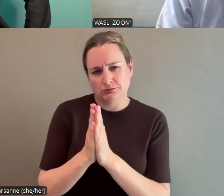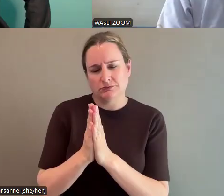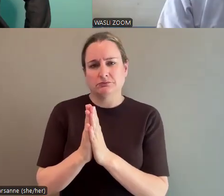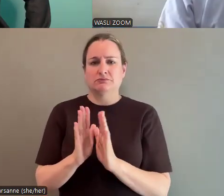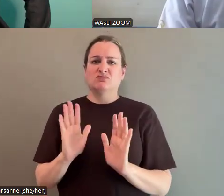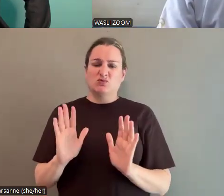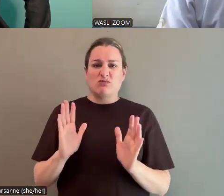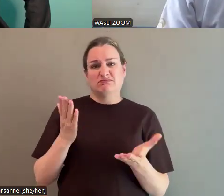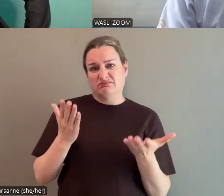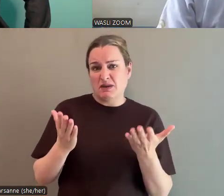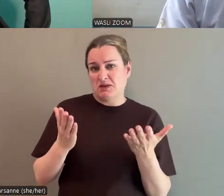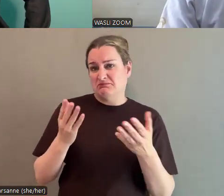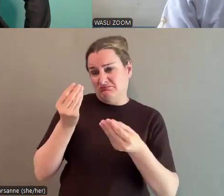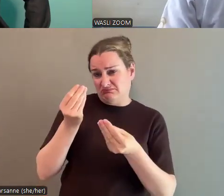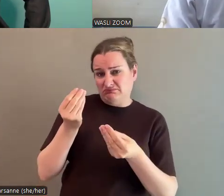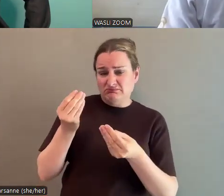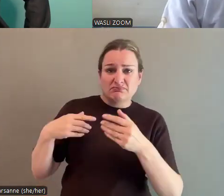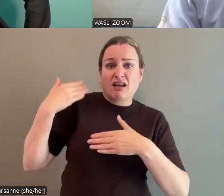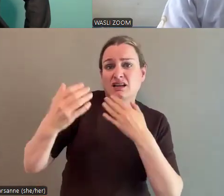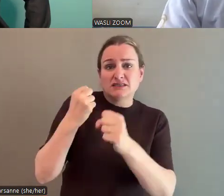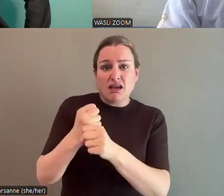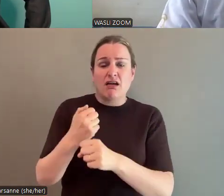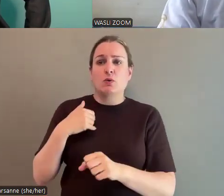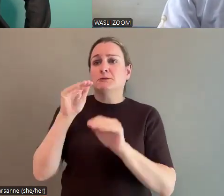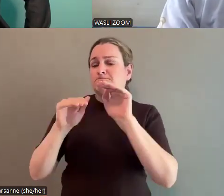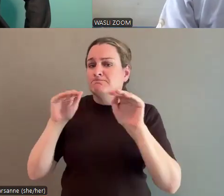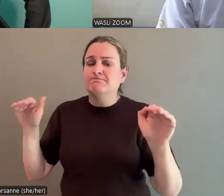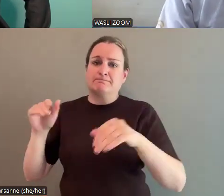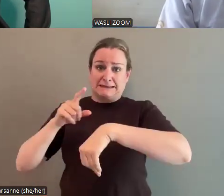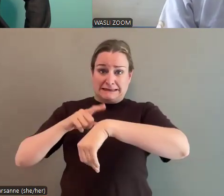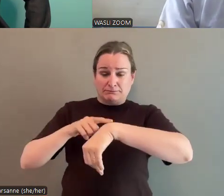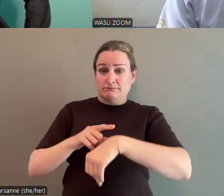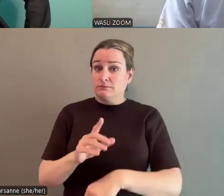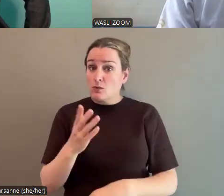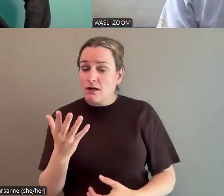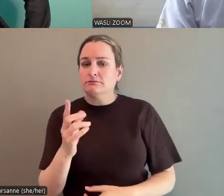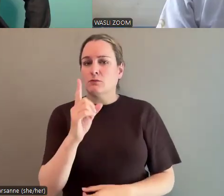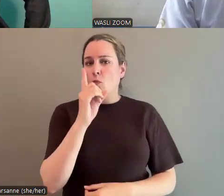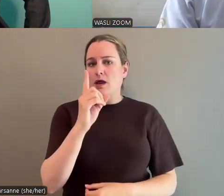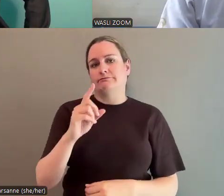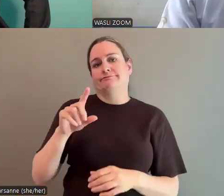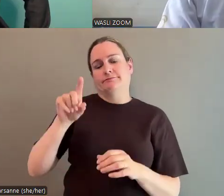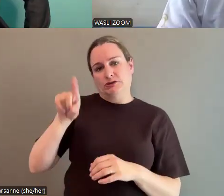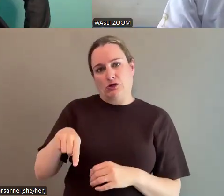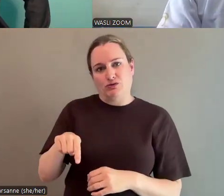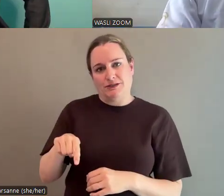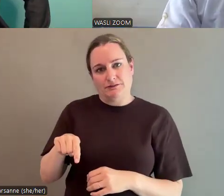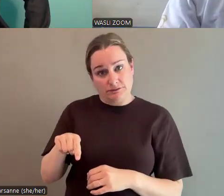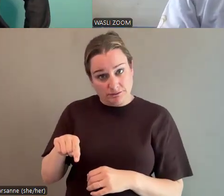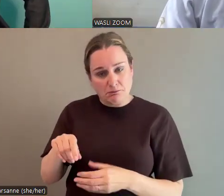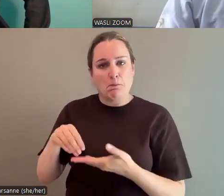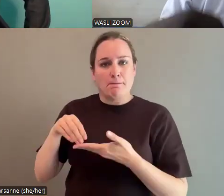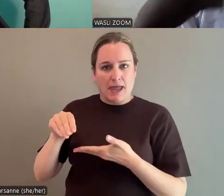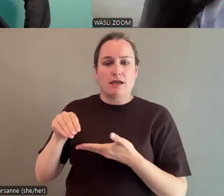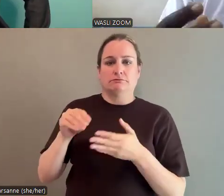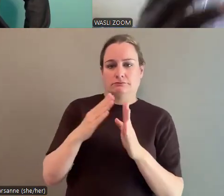timeline, maybe say January, for everybody to pay his annual dues, so that we